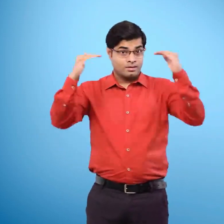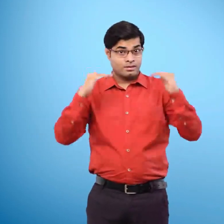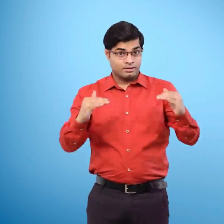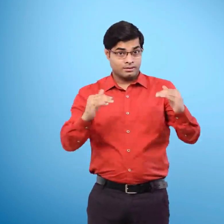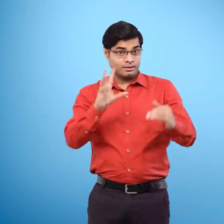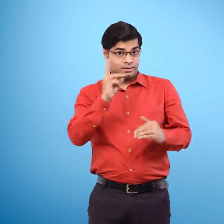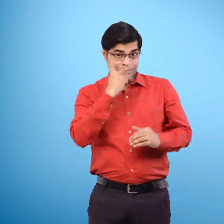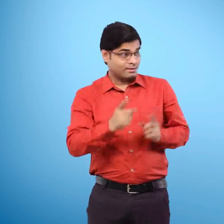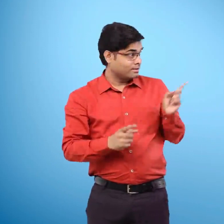Pattern 3.